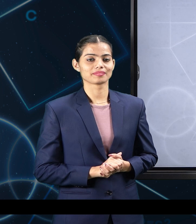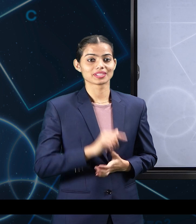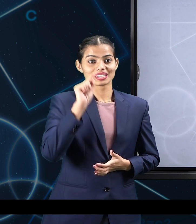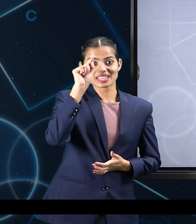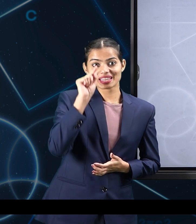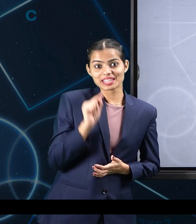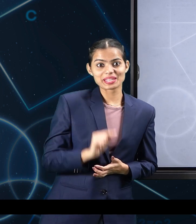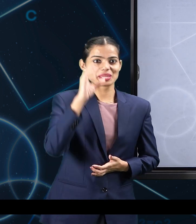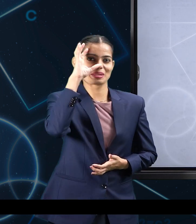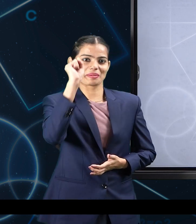Points to remember.